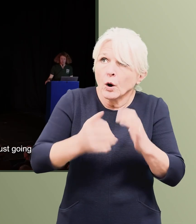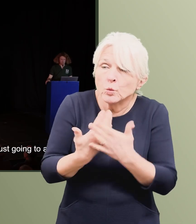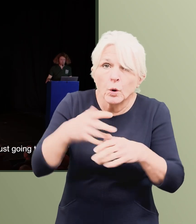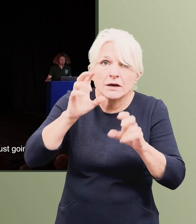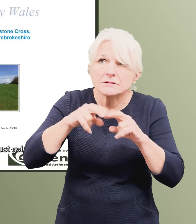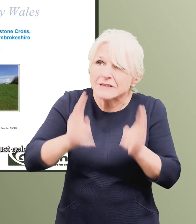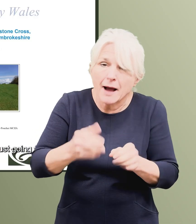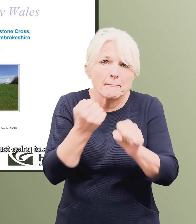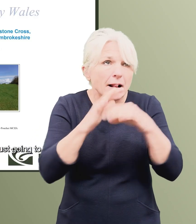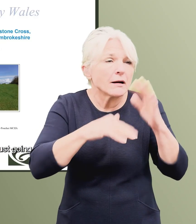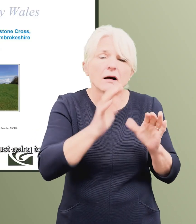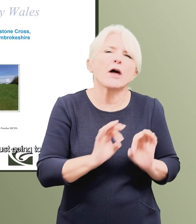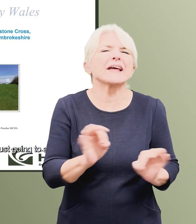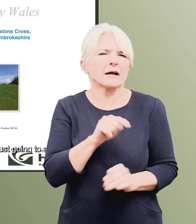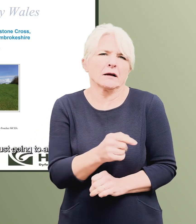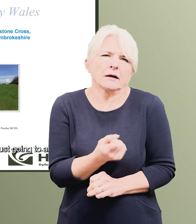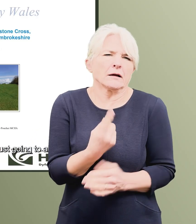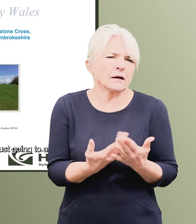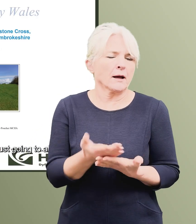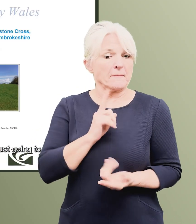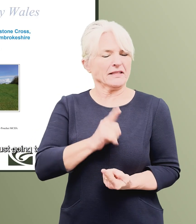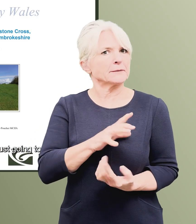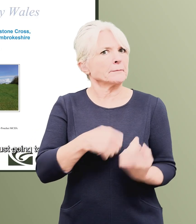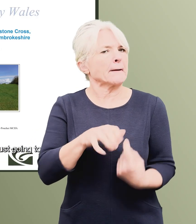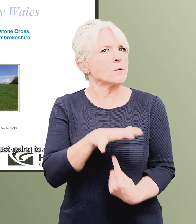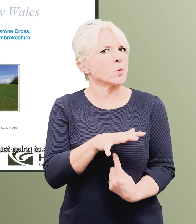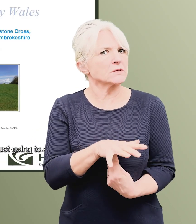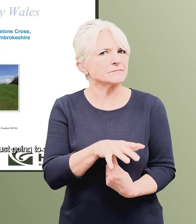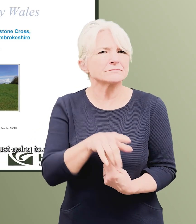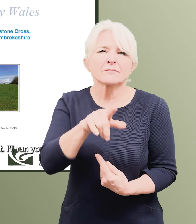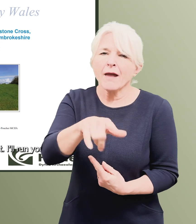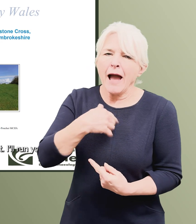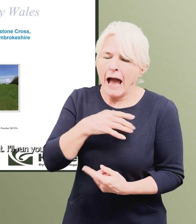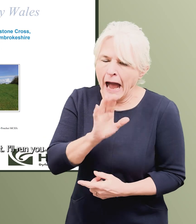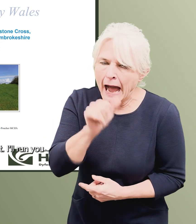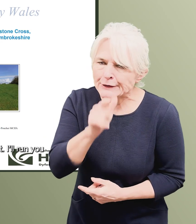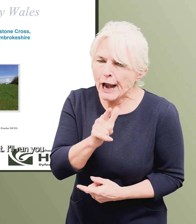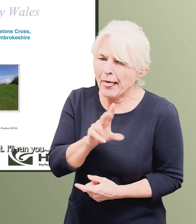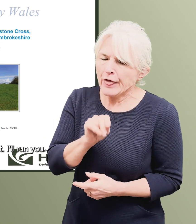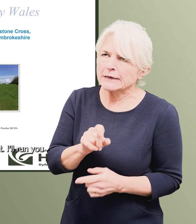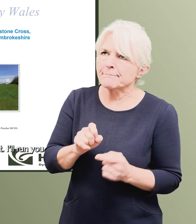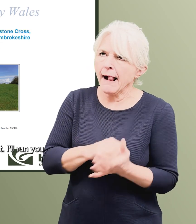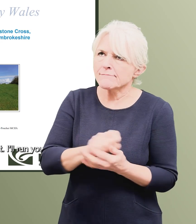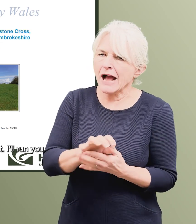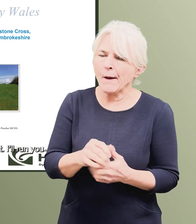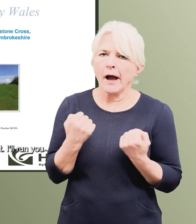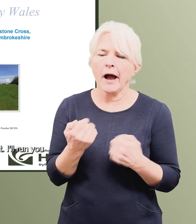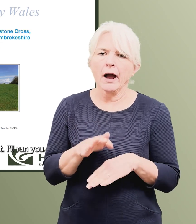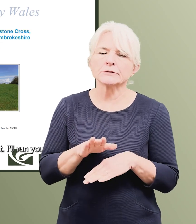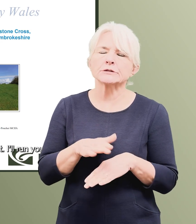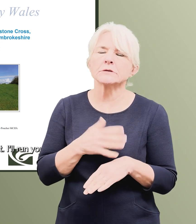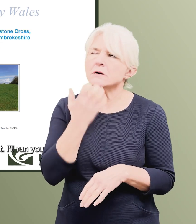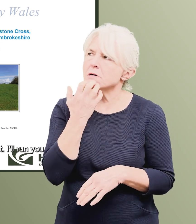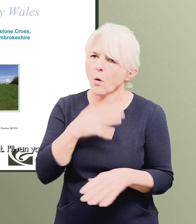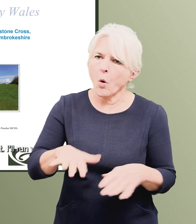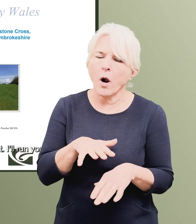going to mention the 30-mile-an-hour zone again, so you're just going to all have to accept it, and I'm going to focus on the archaeology, which is the happy bit.